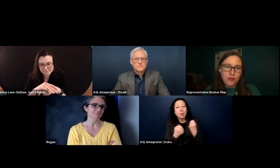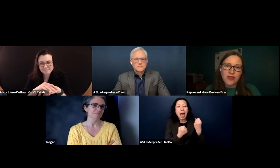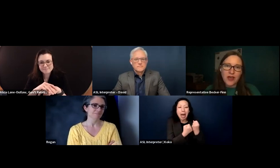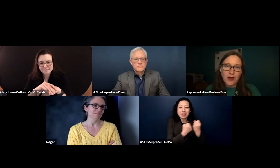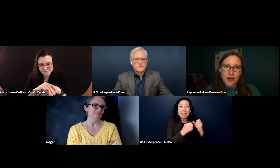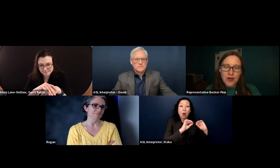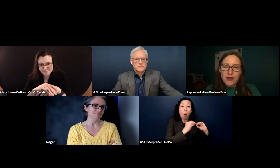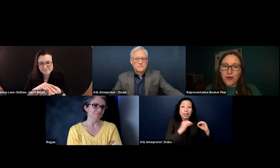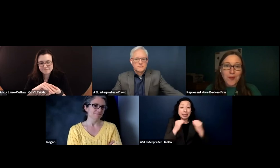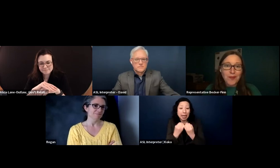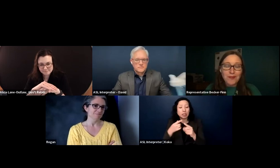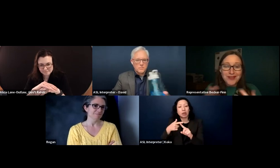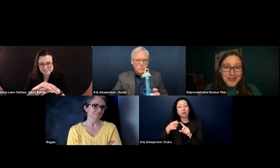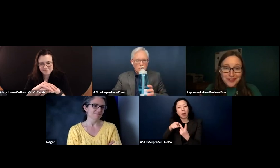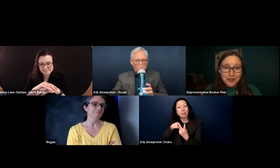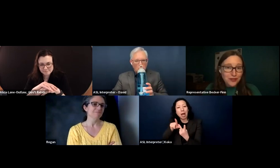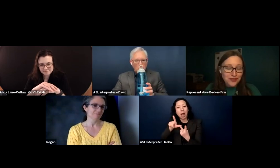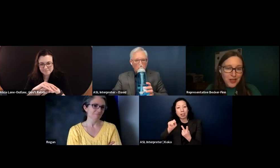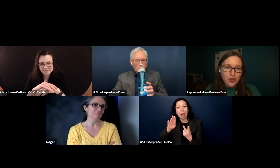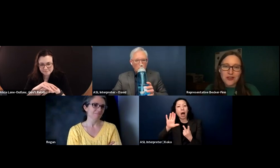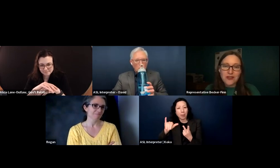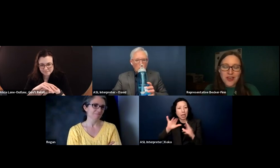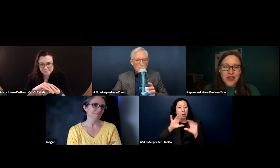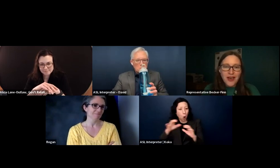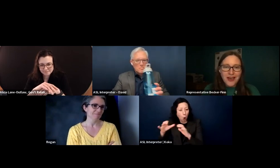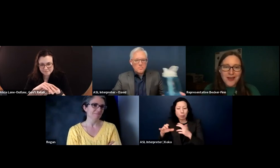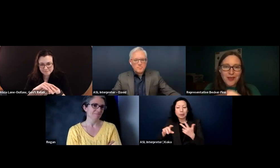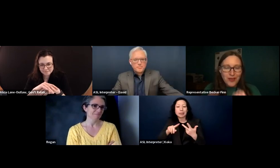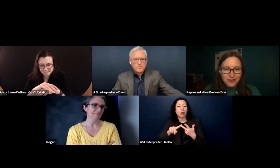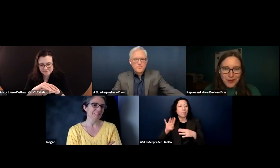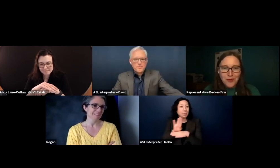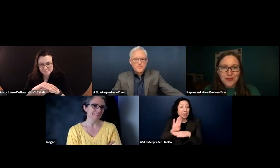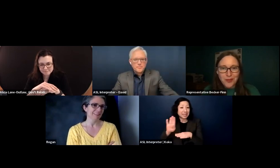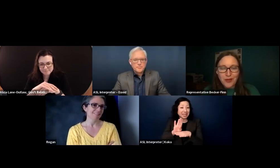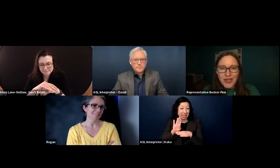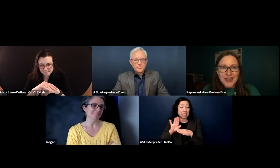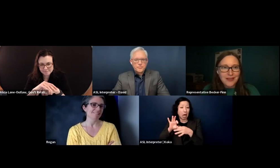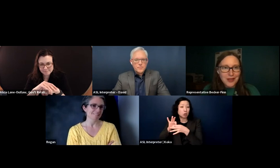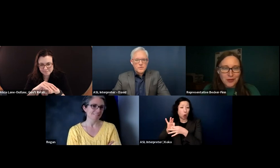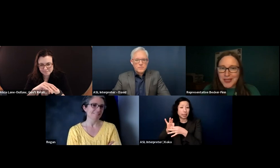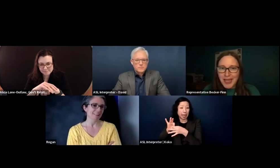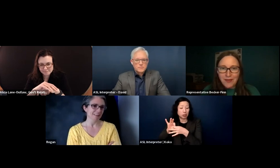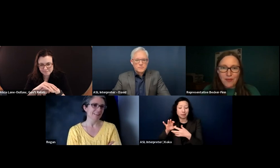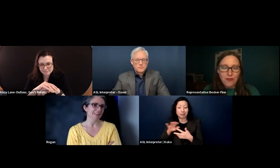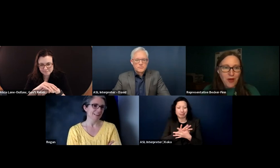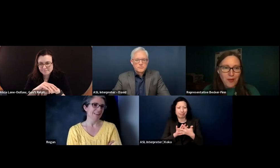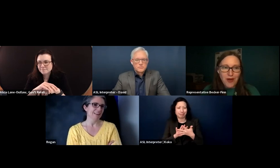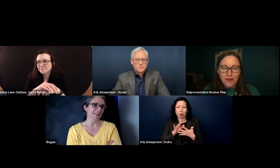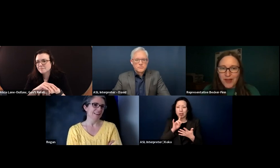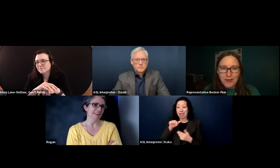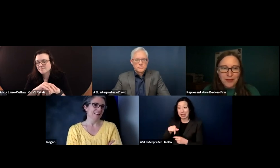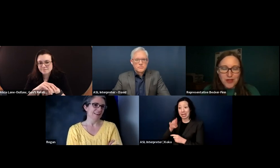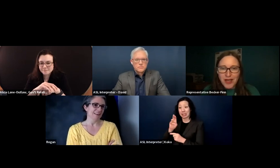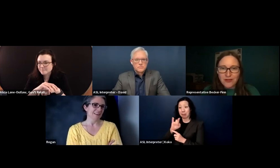lobbying groups. They come from business associations. This bill was a bill that literally came from